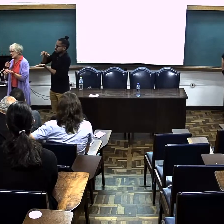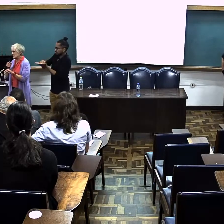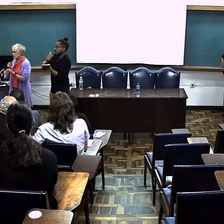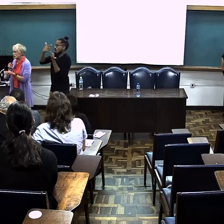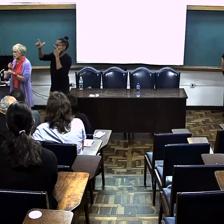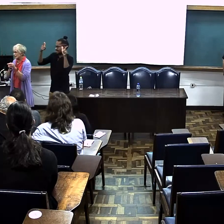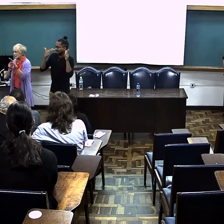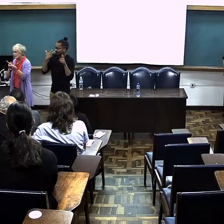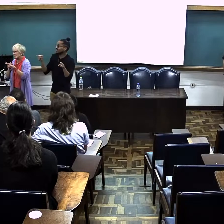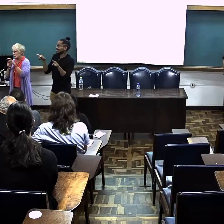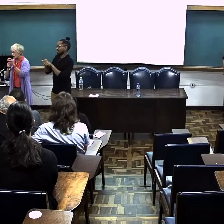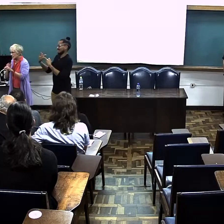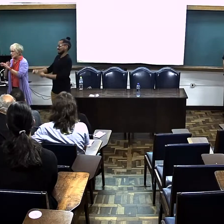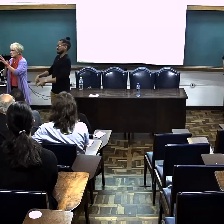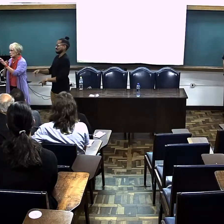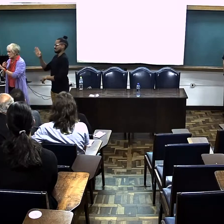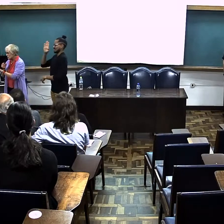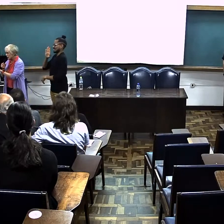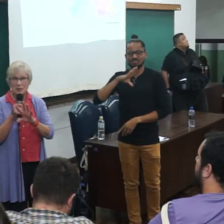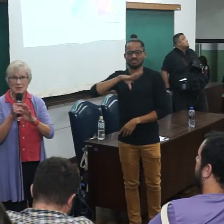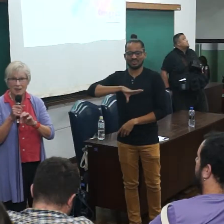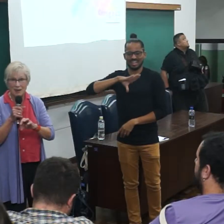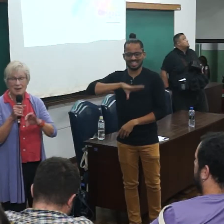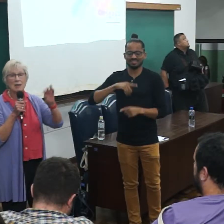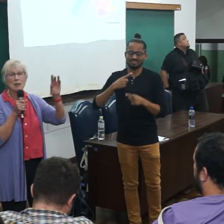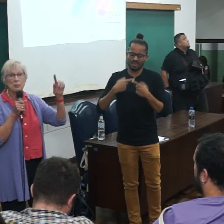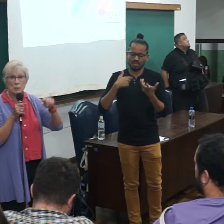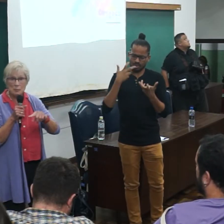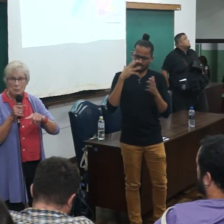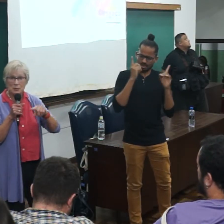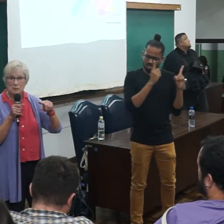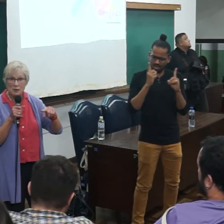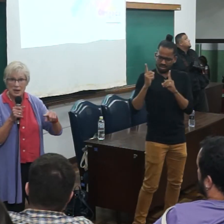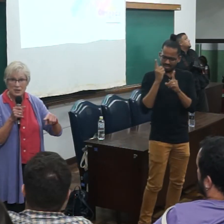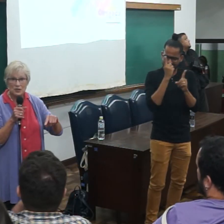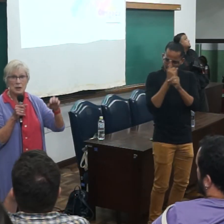Brazilian Portuguese, because I want to know what the patterns are. But remember, in French, they put